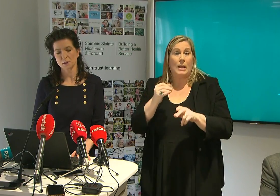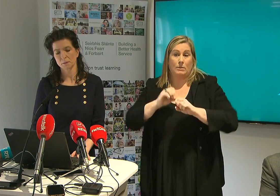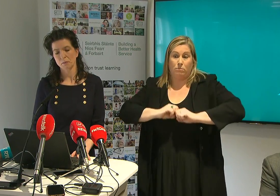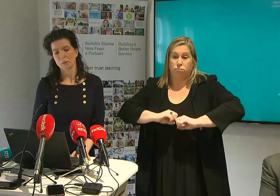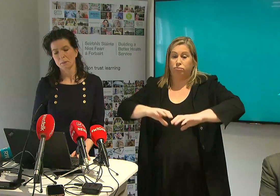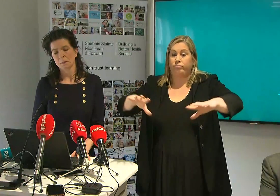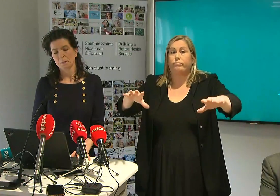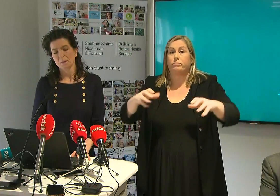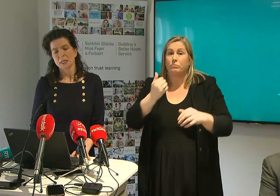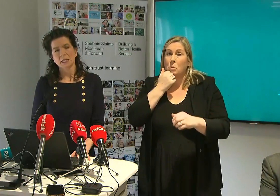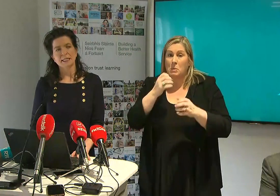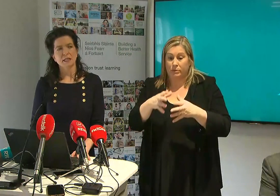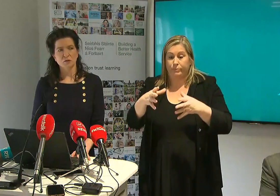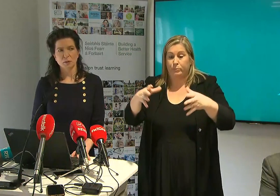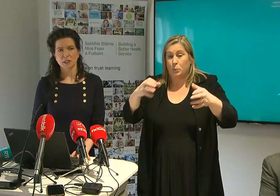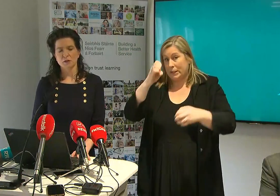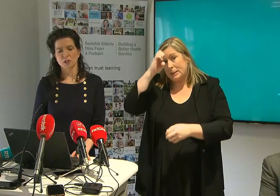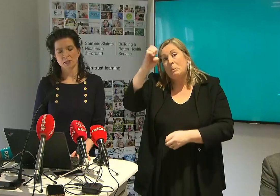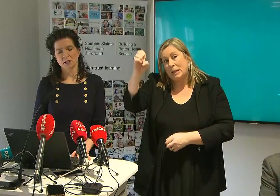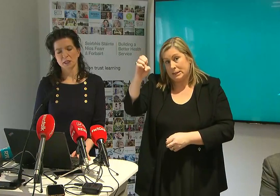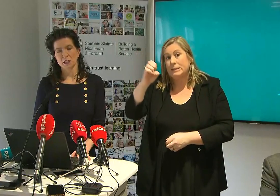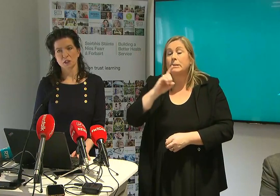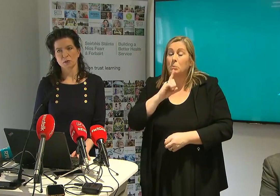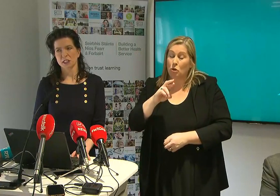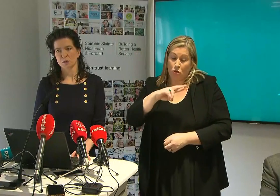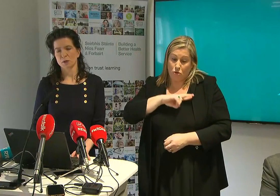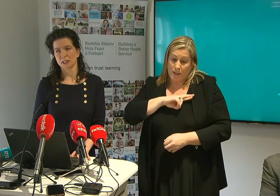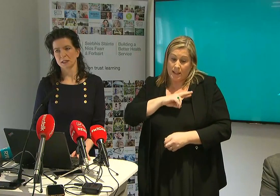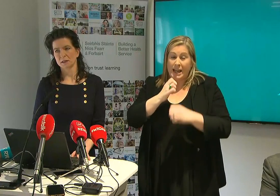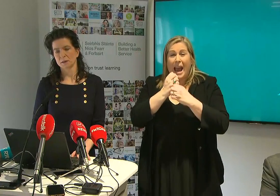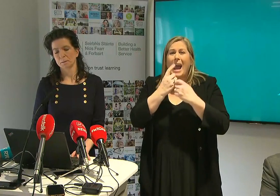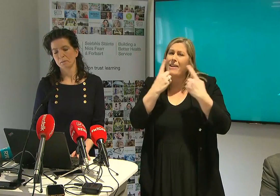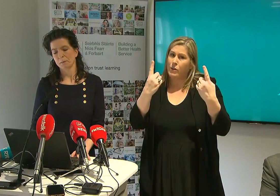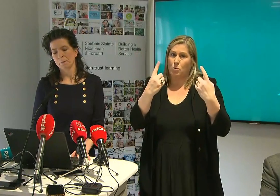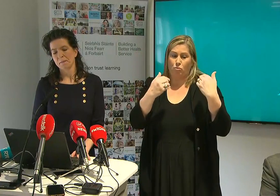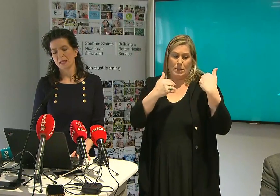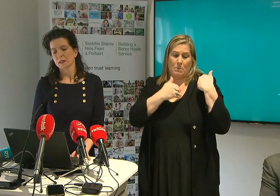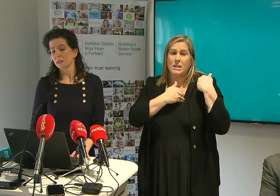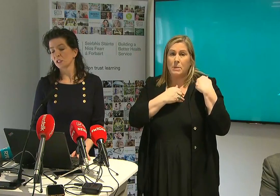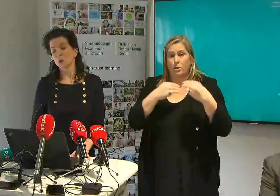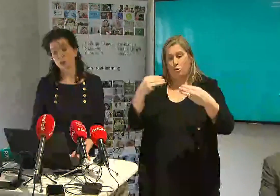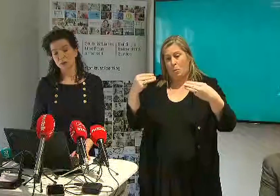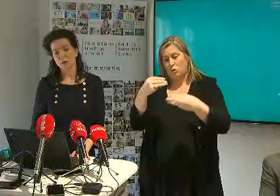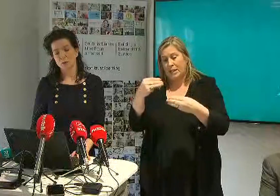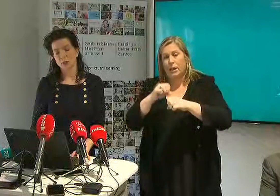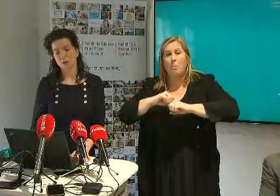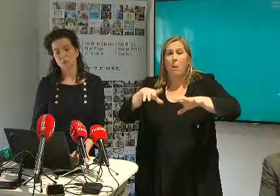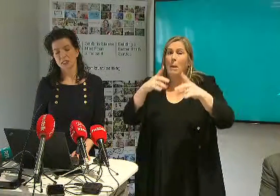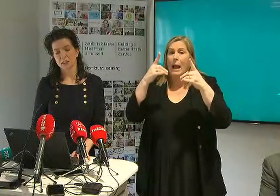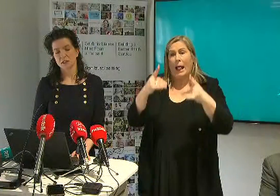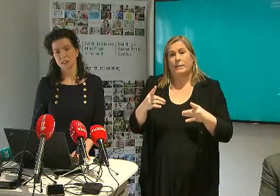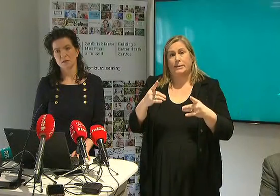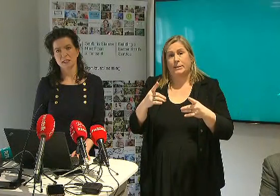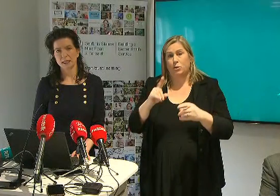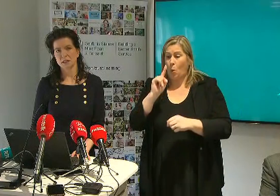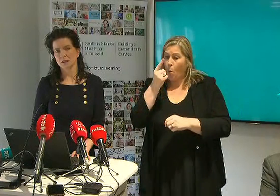weeks. It's everybody's responsibility to protect public health. This is the only way we will